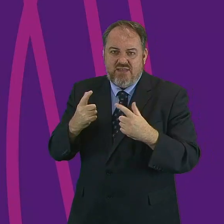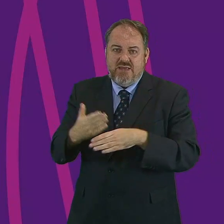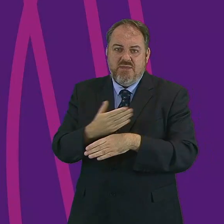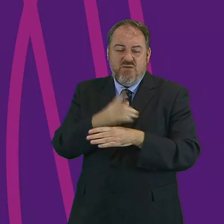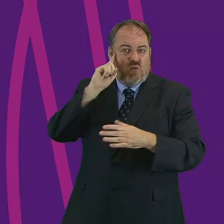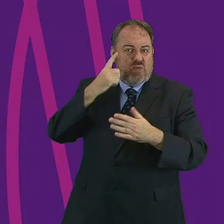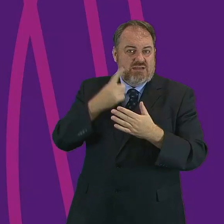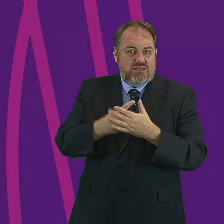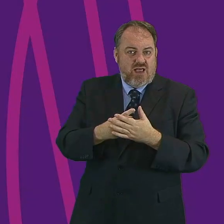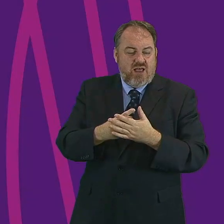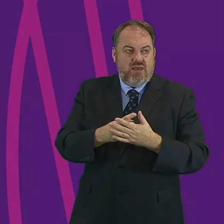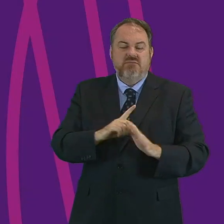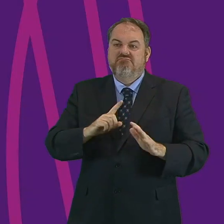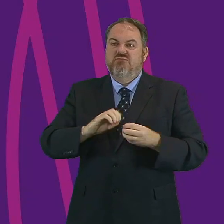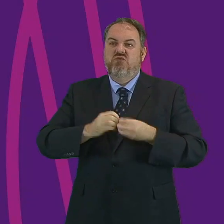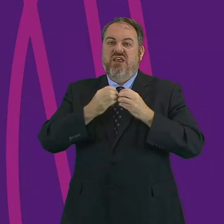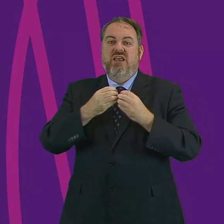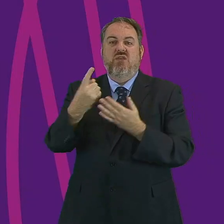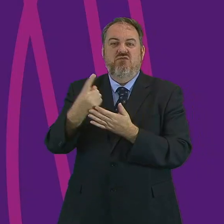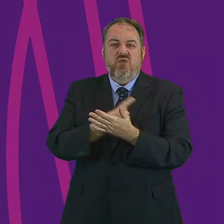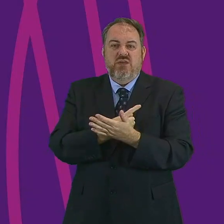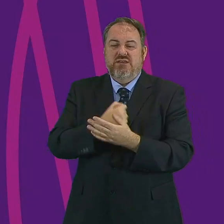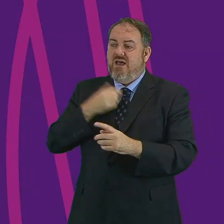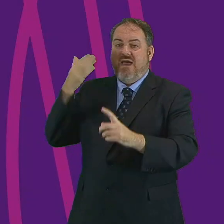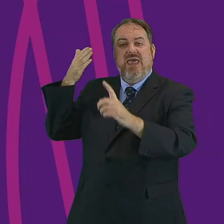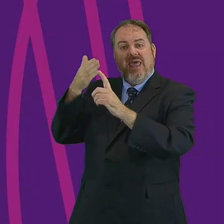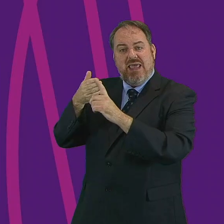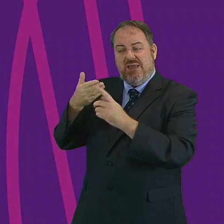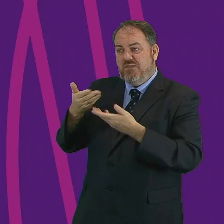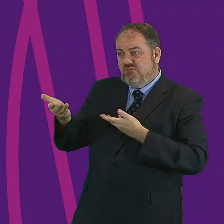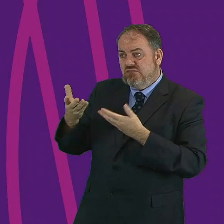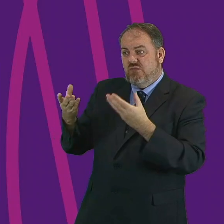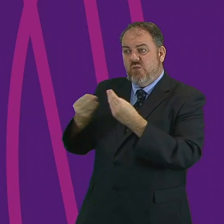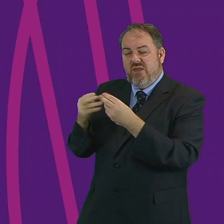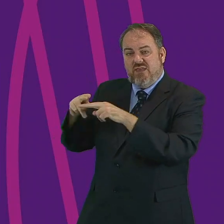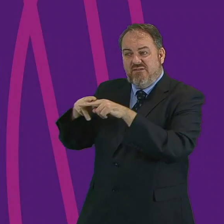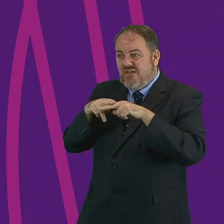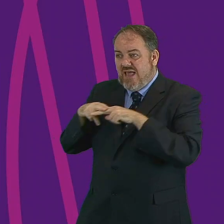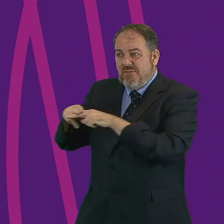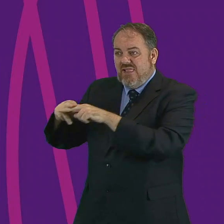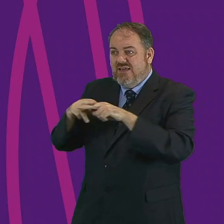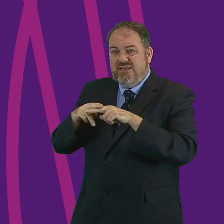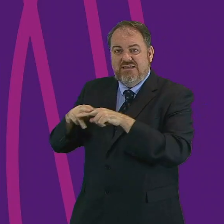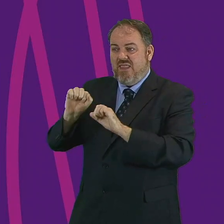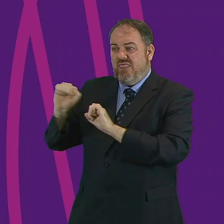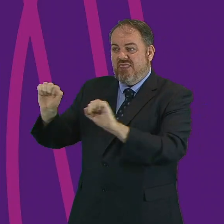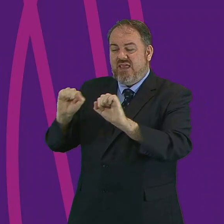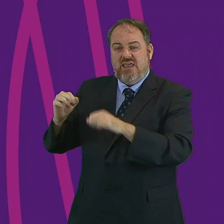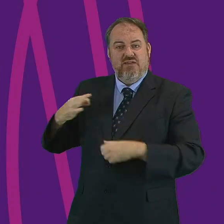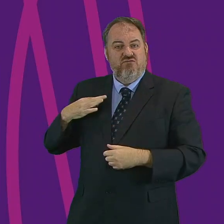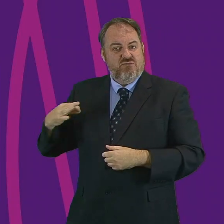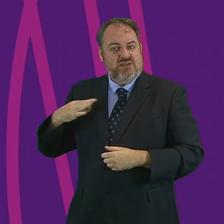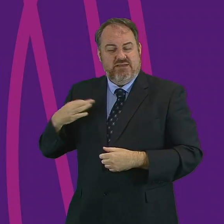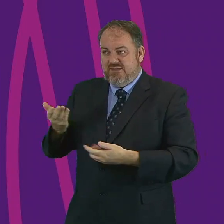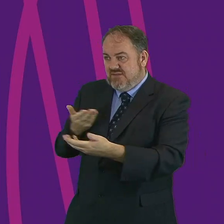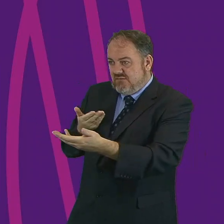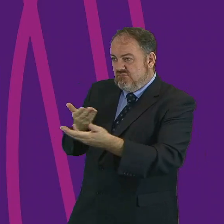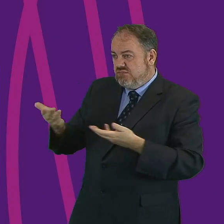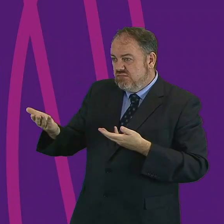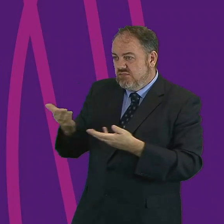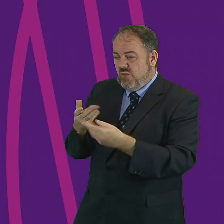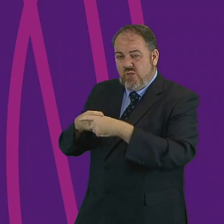last weeks and months been challenged in the chamber about the numbers of people who died in care homes at an earlier stage of this pandemic. And, you